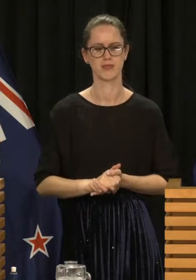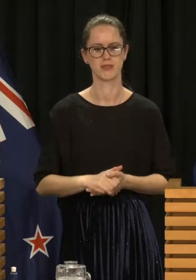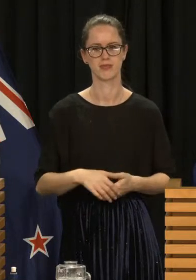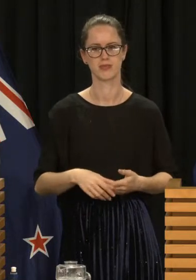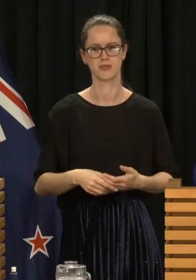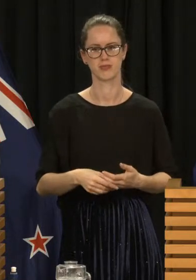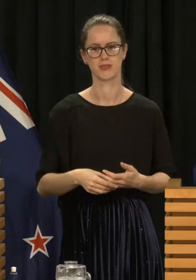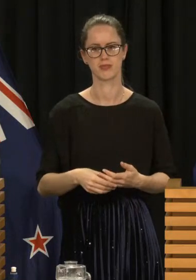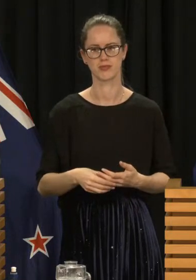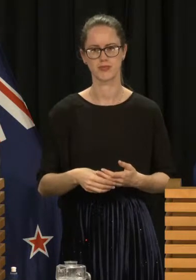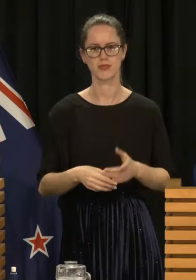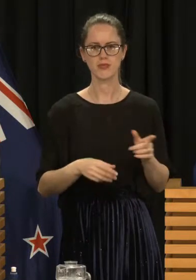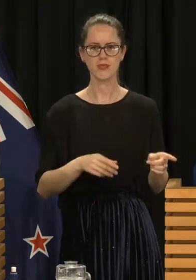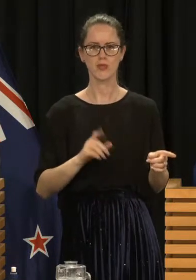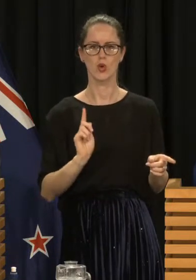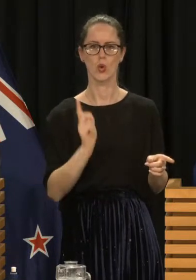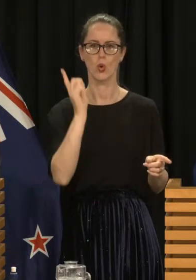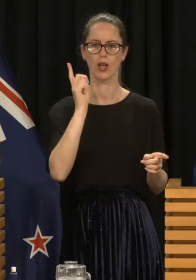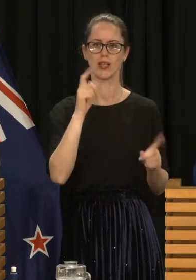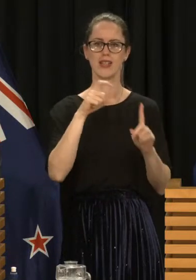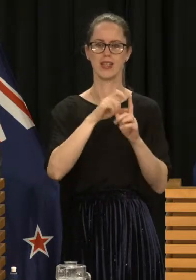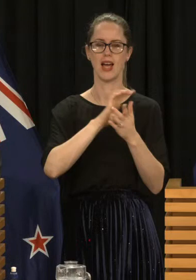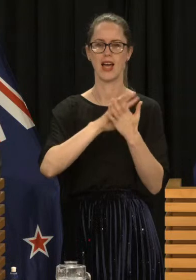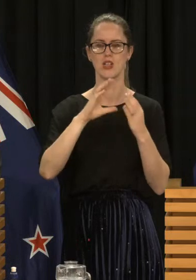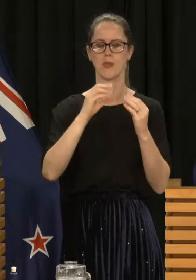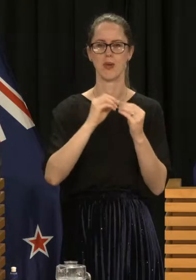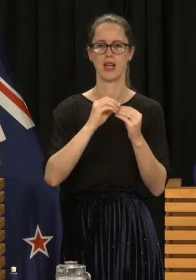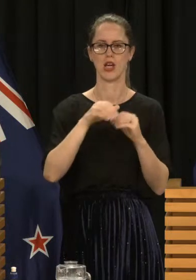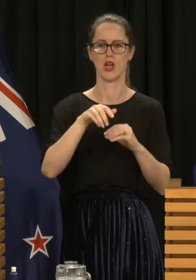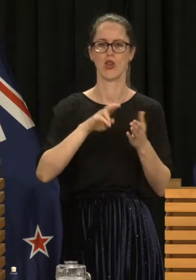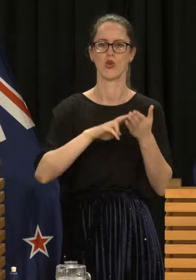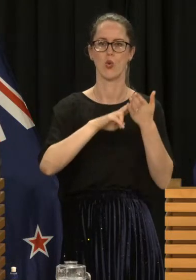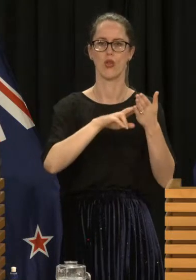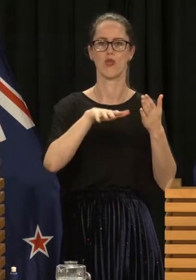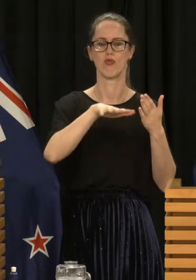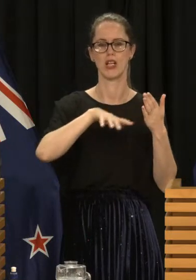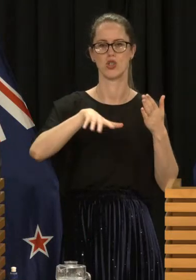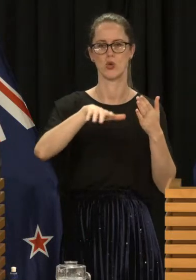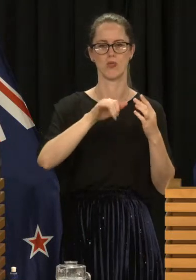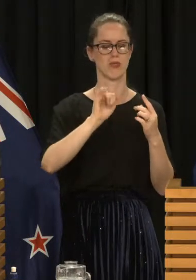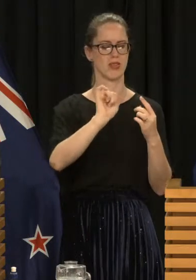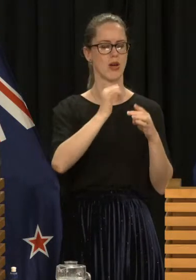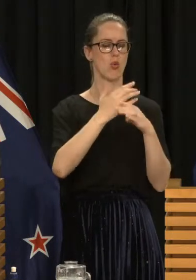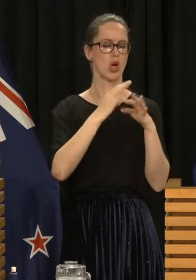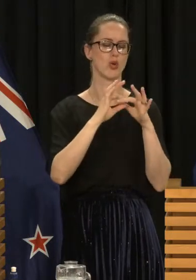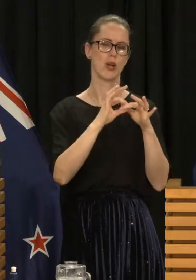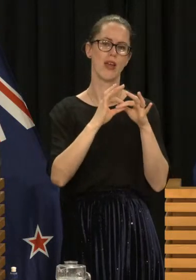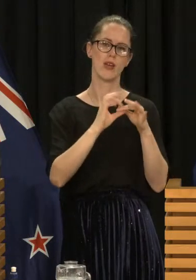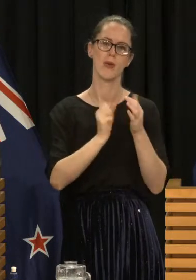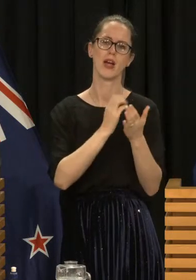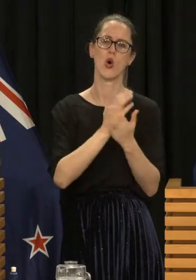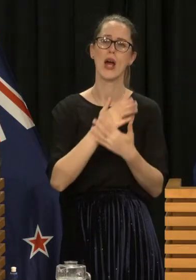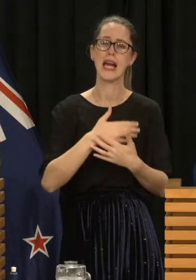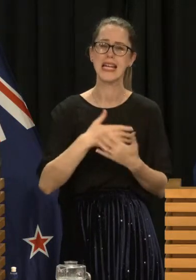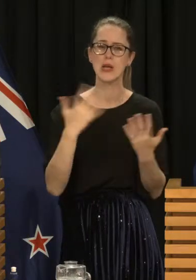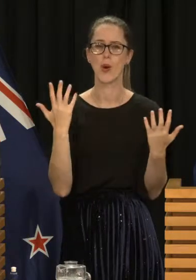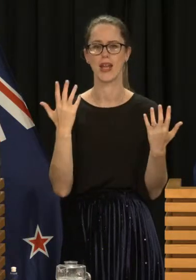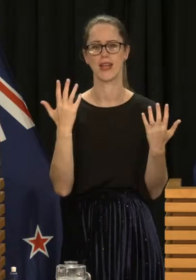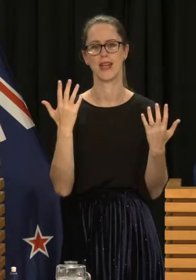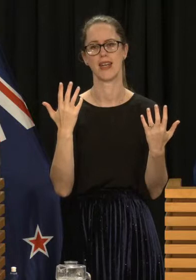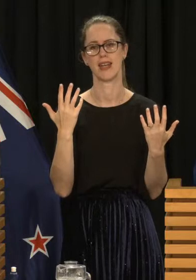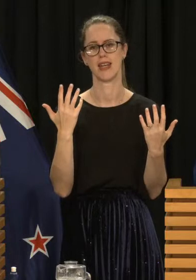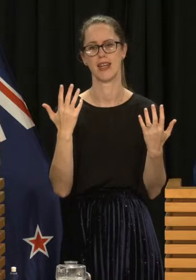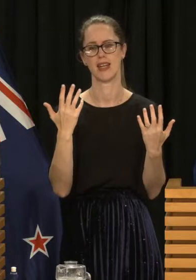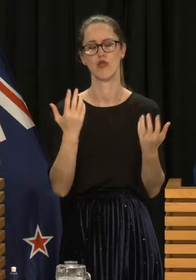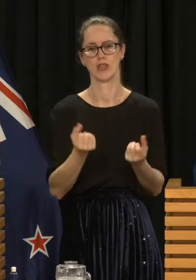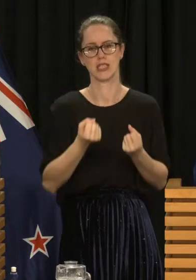Well, that would be the Auckland District Health Boards and the Northern Regional Alliance to ensure that any individual is